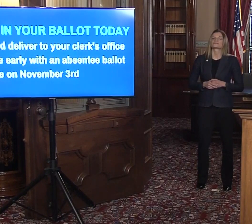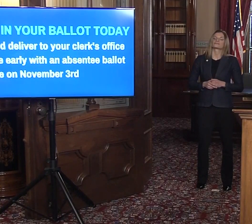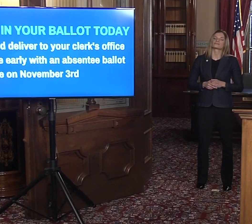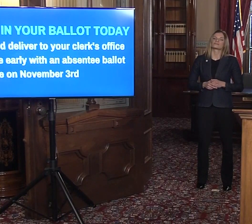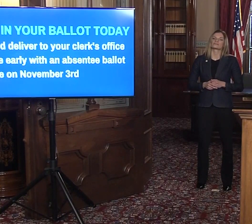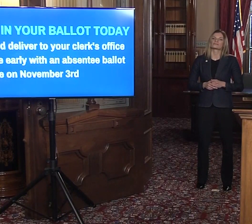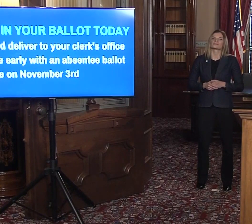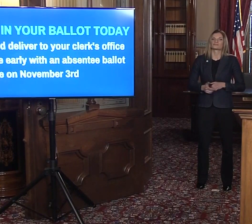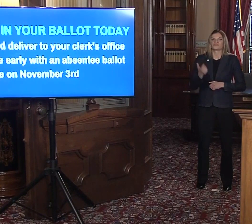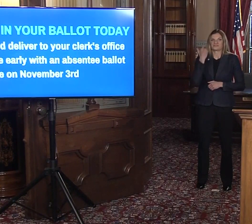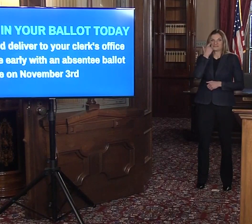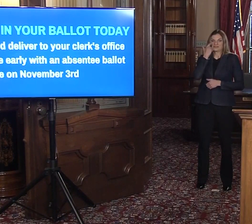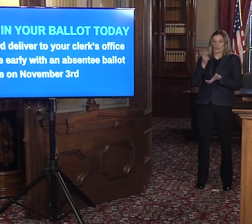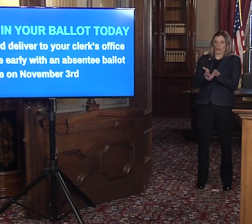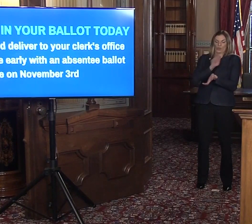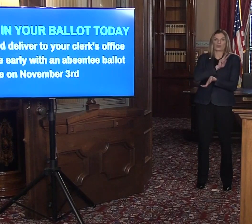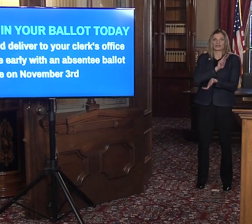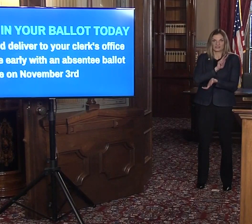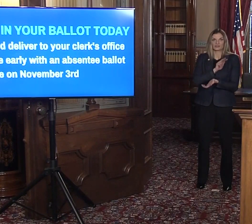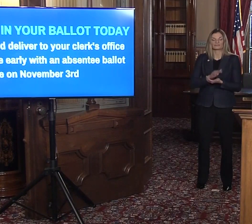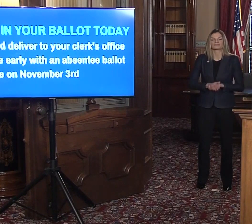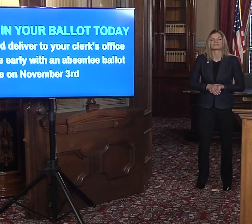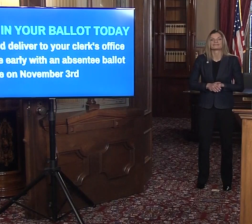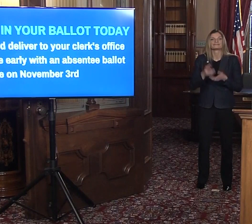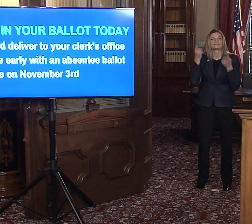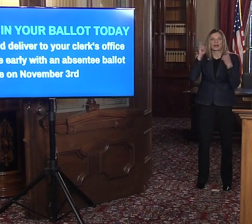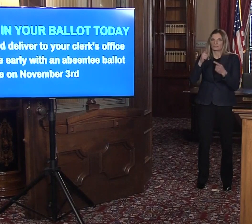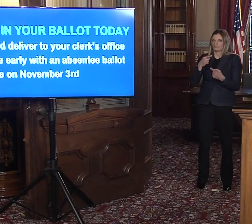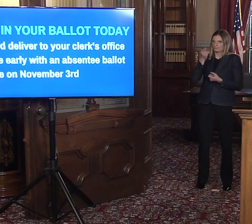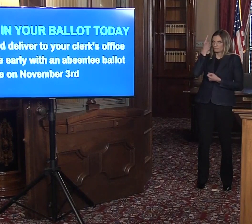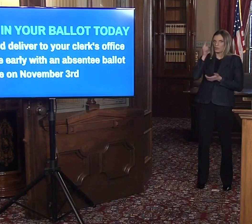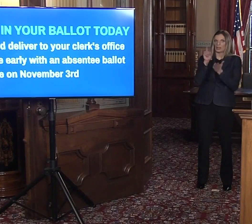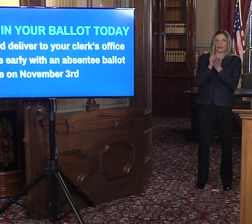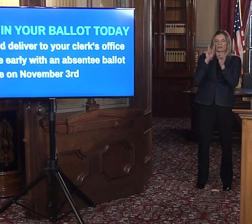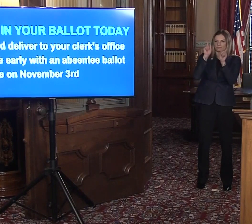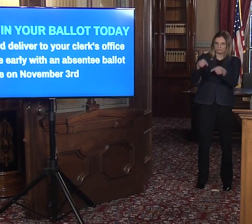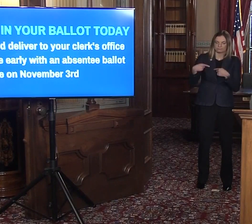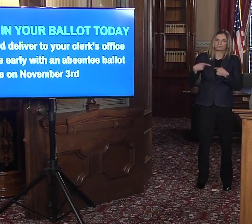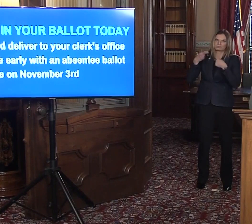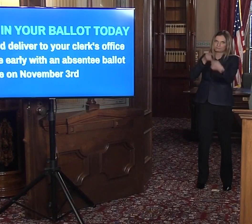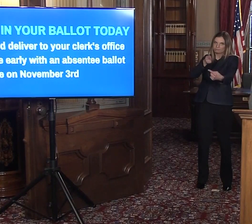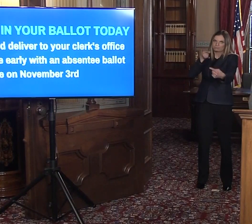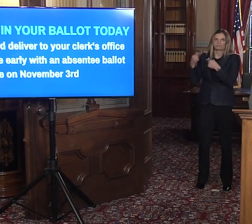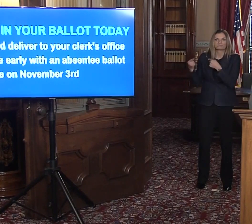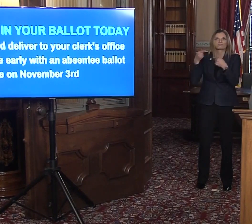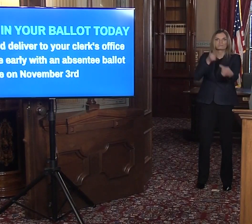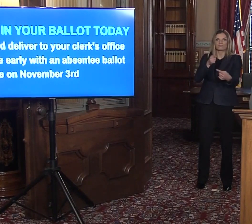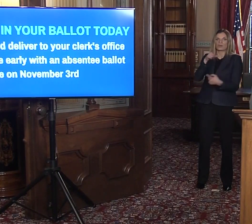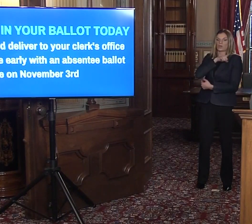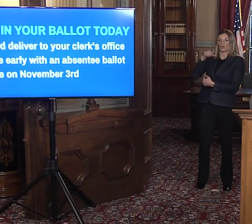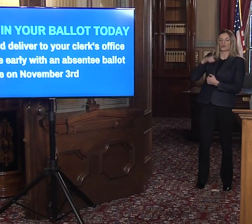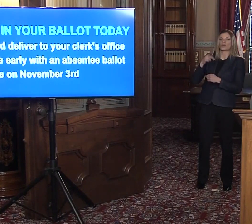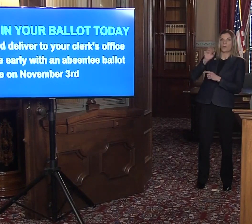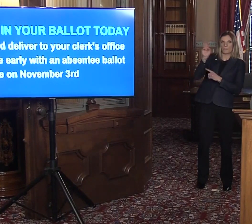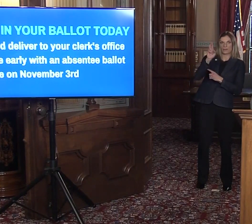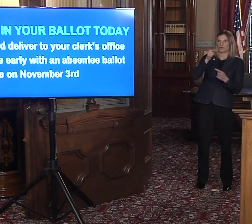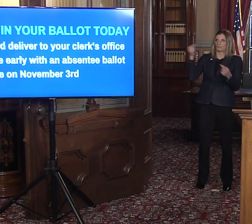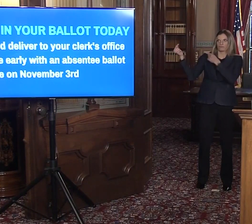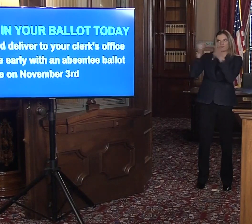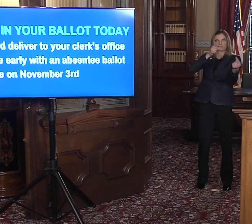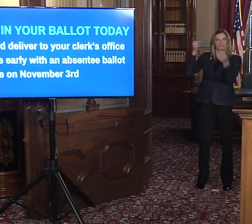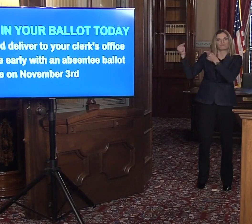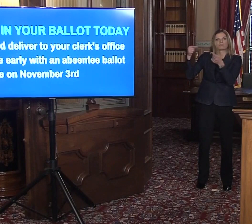ago, after a protracted legal battle with Republican leadership in the legislature over my executive